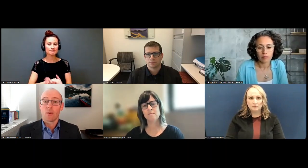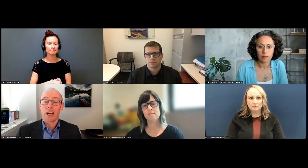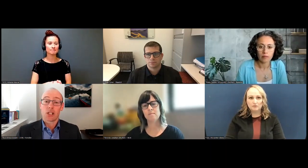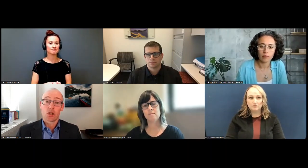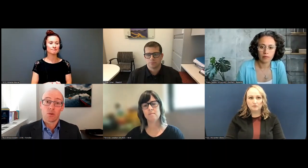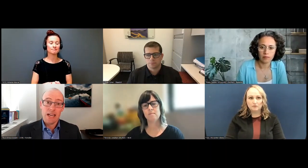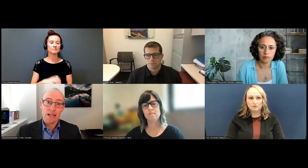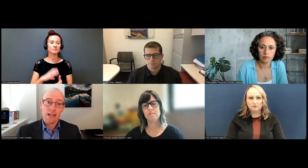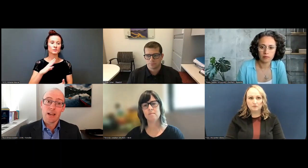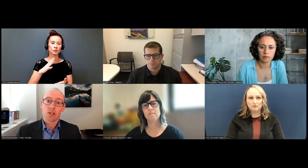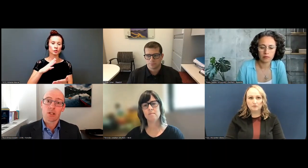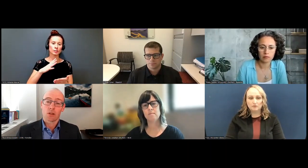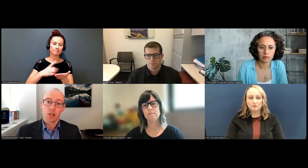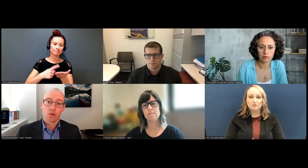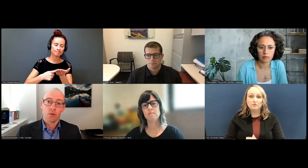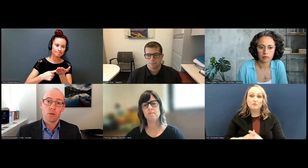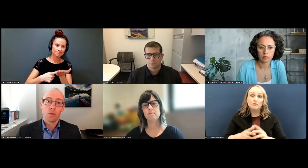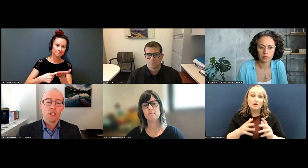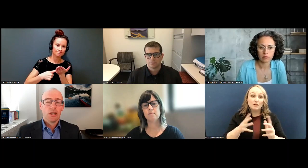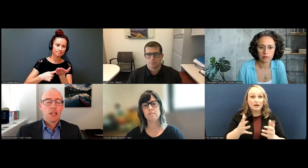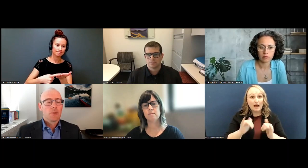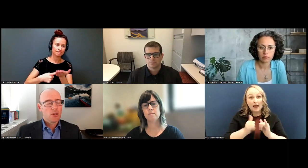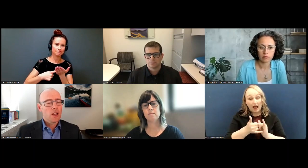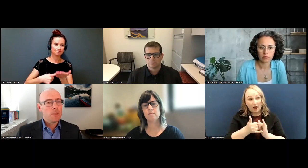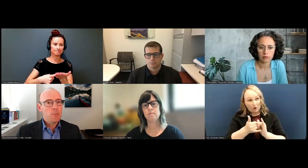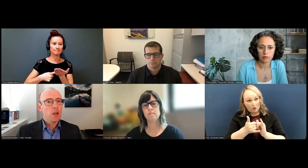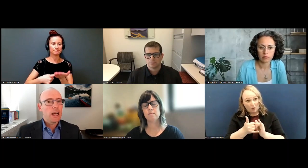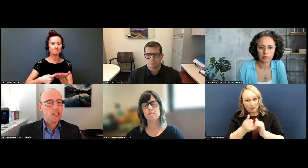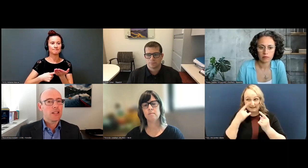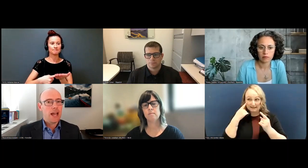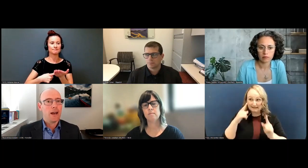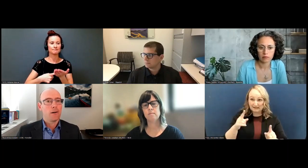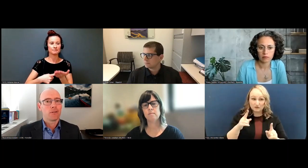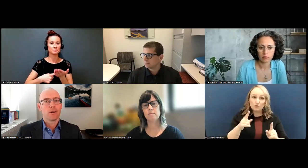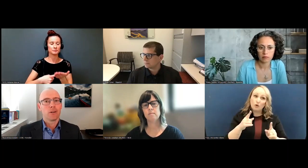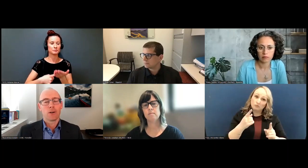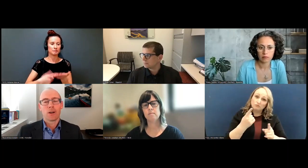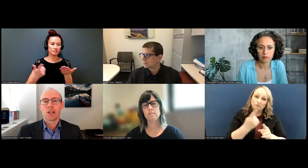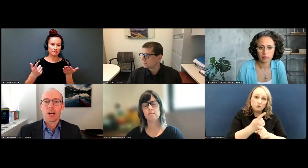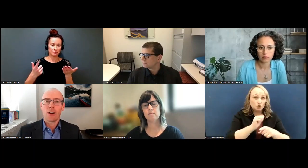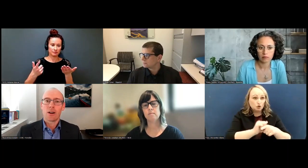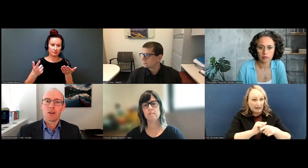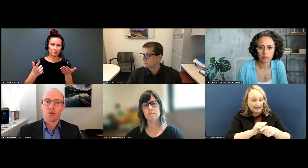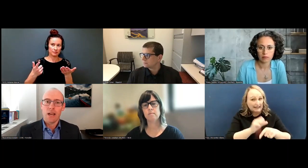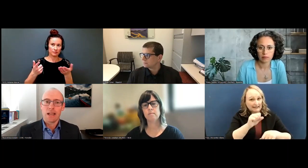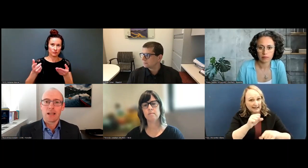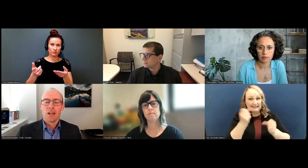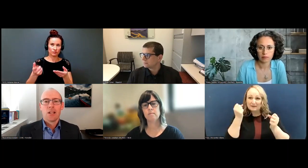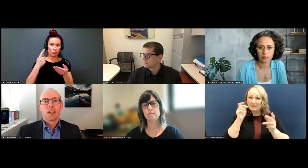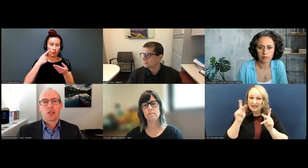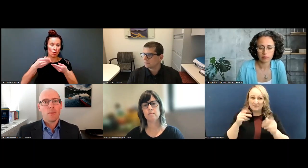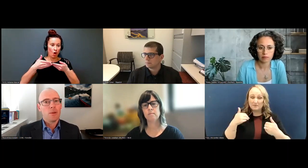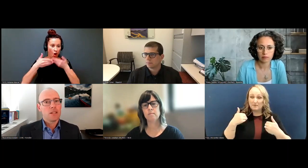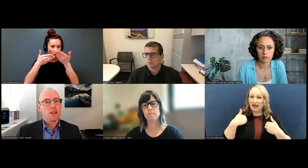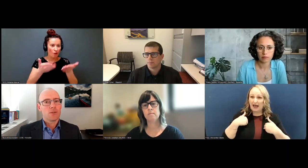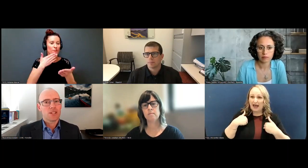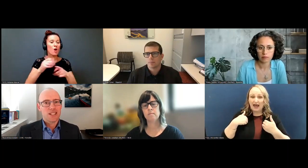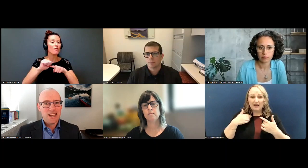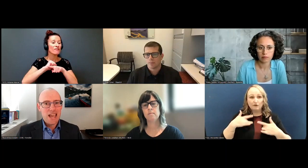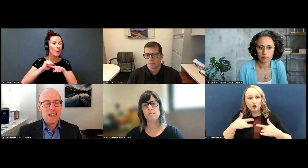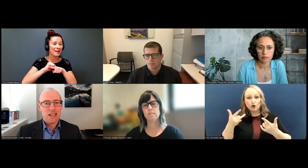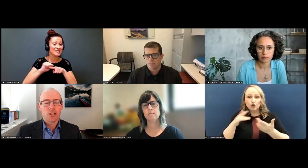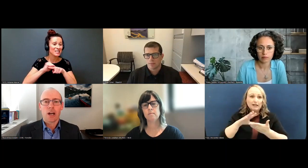the correct training, and that's certainly true. There's a lot of people actually that have early learning and childcare training. The trouble is they